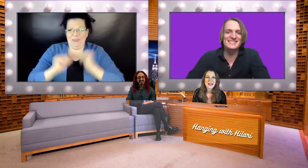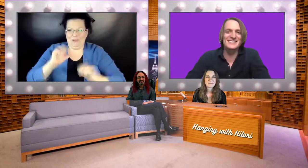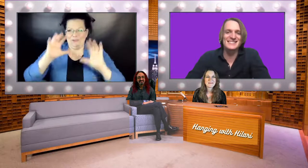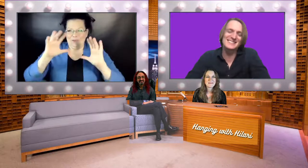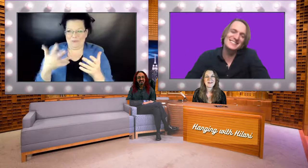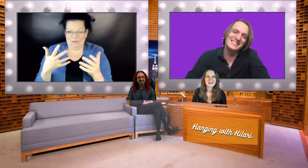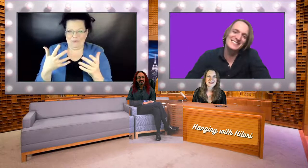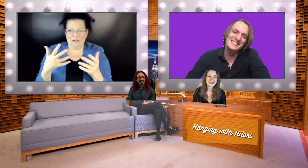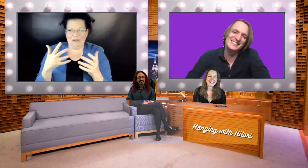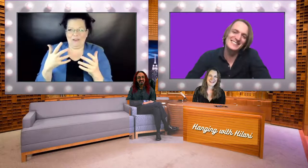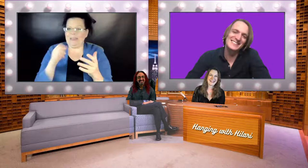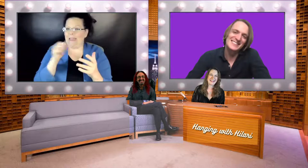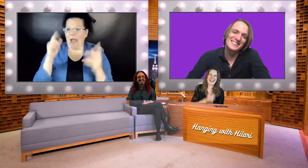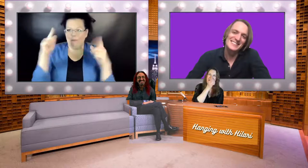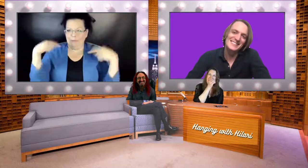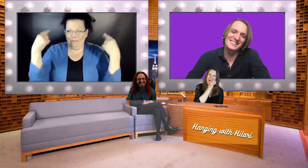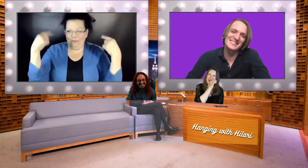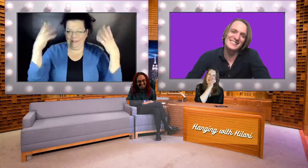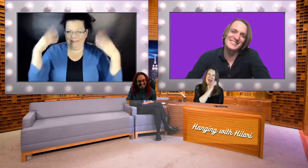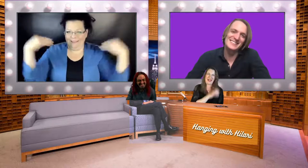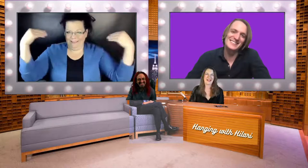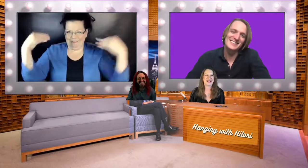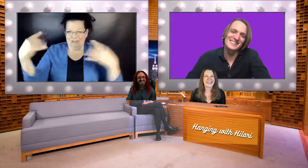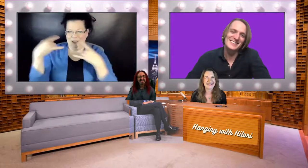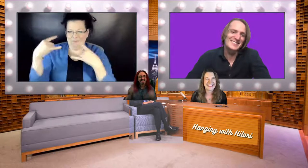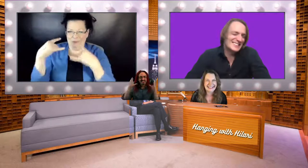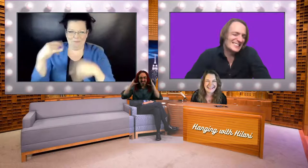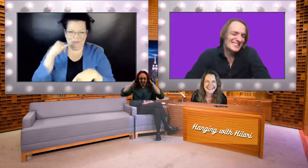dozens of, not Pippi Longstocking,